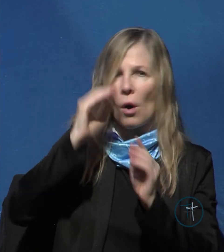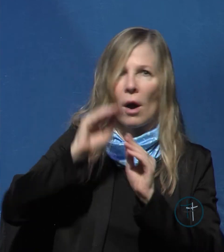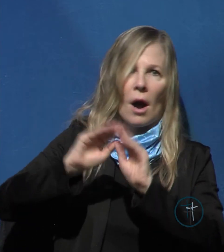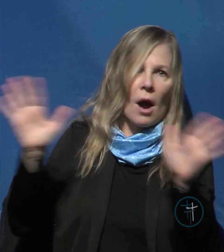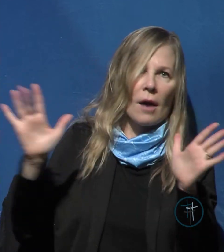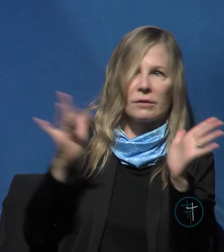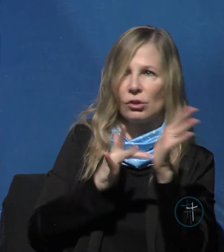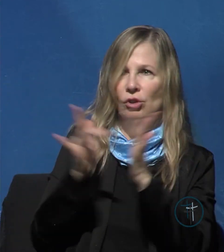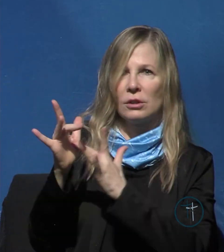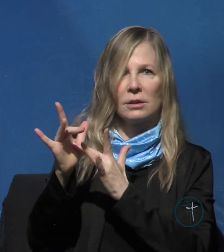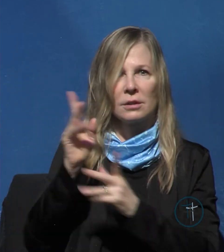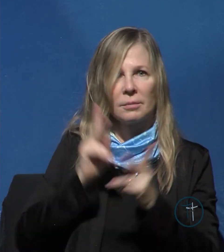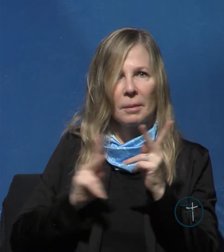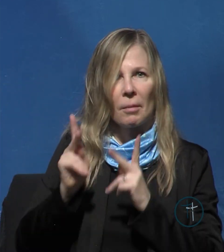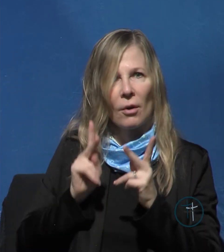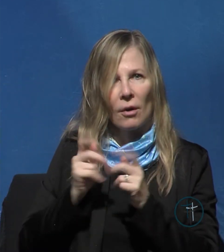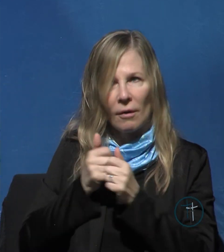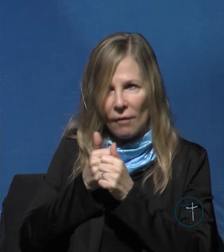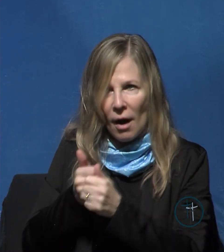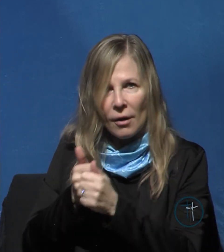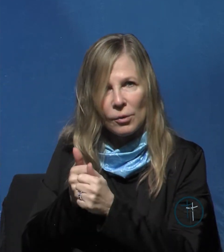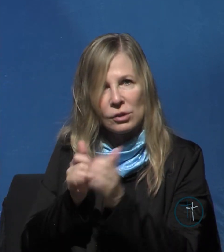are Jesus' people.